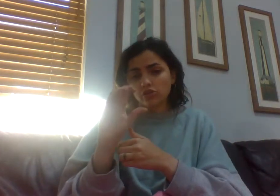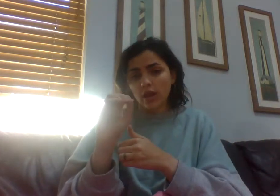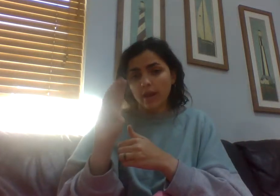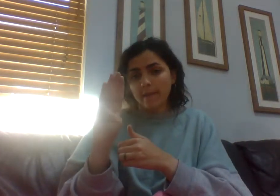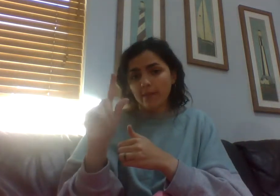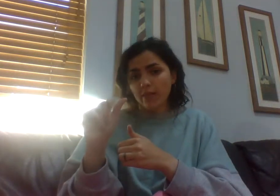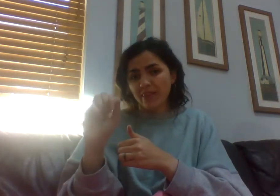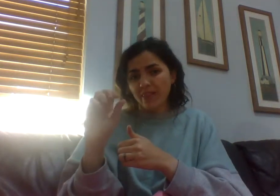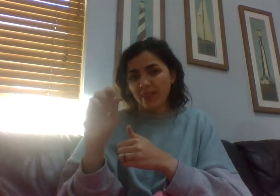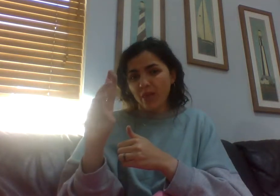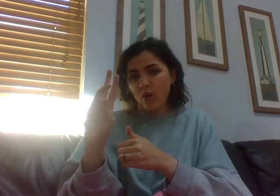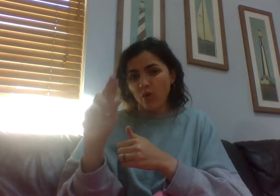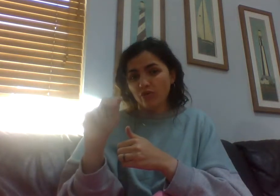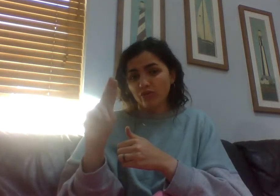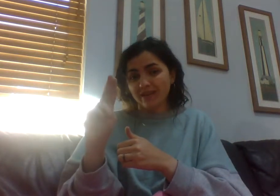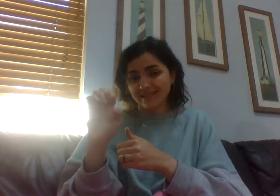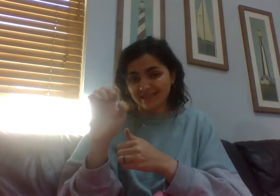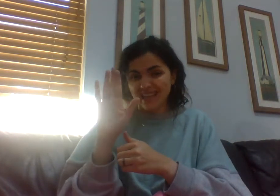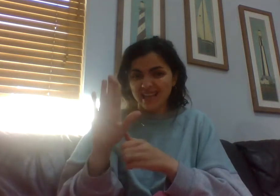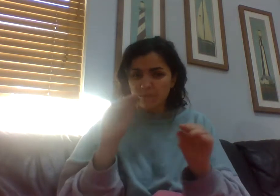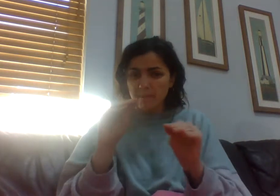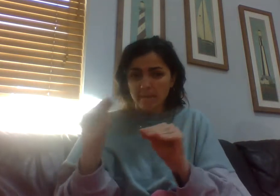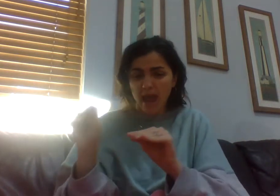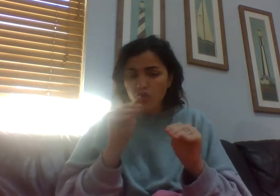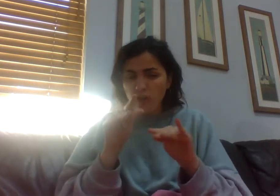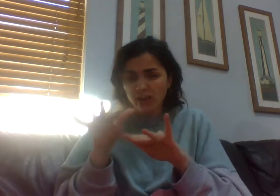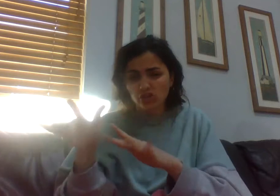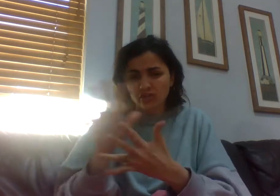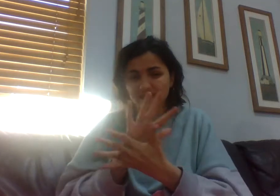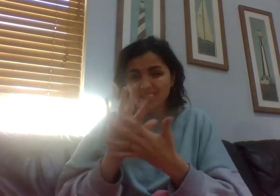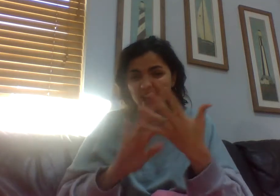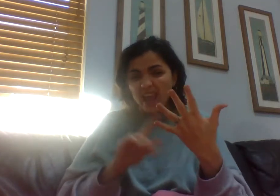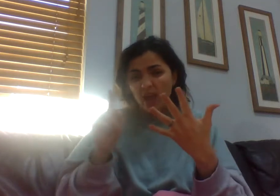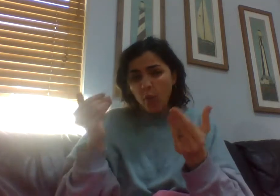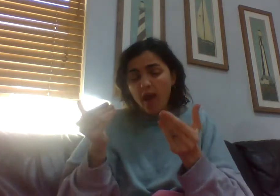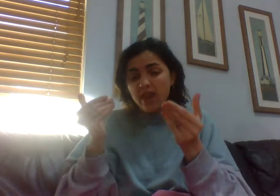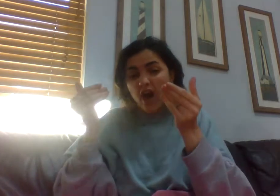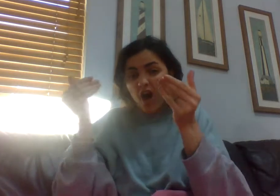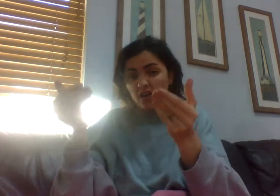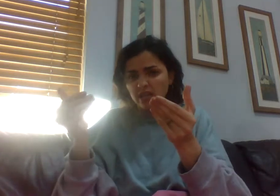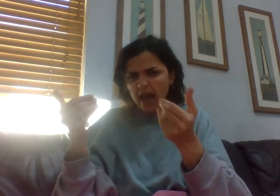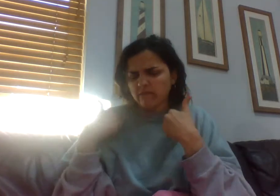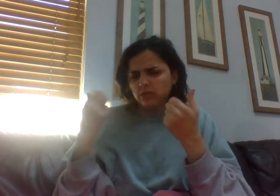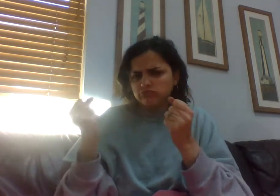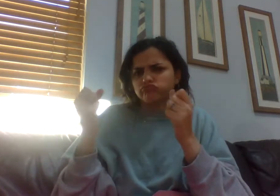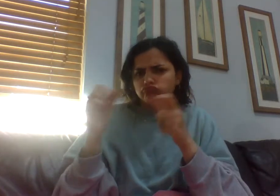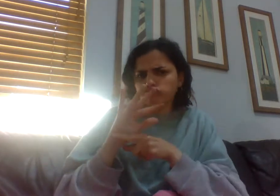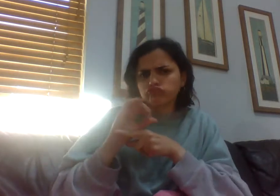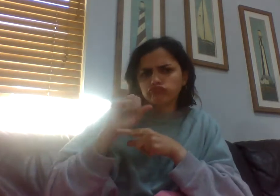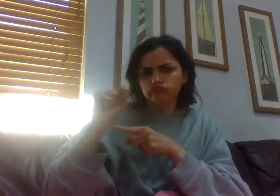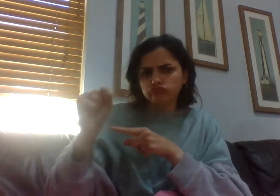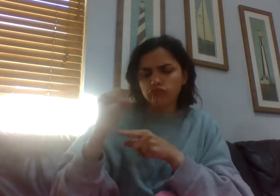Lawrence went on to have a pretty remarkable artistic career. This is his most famous series from an art